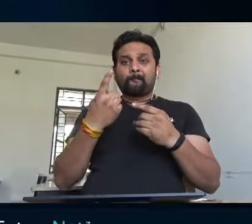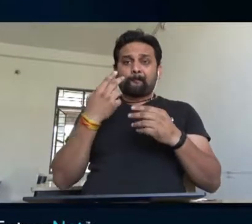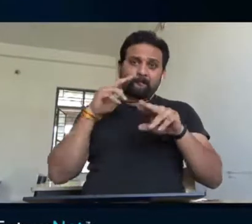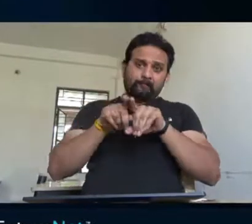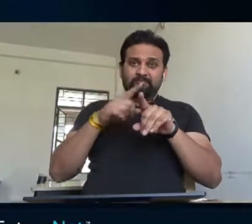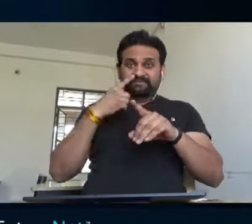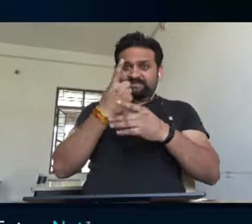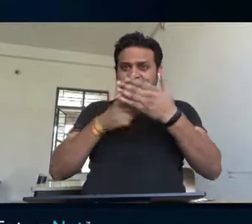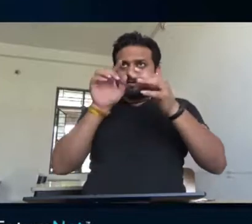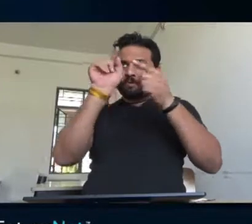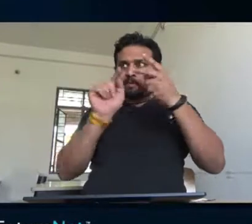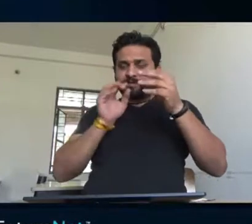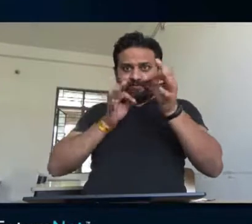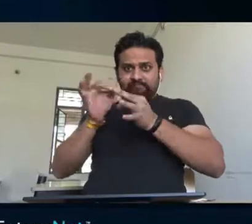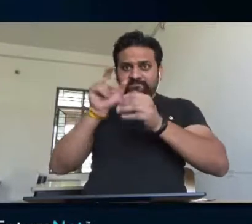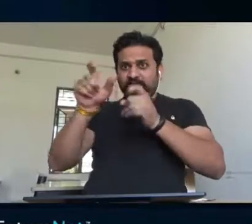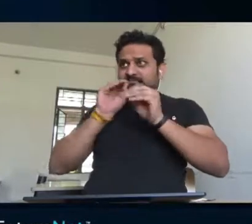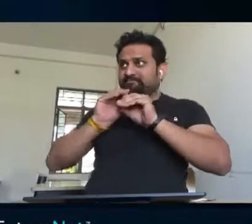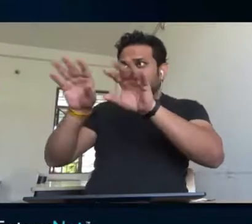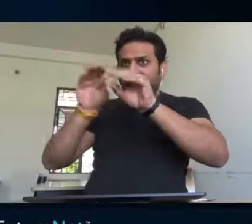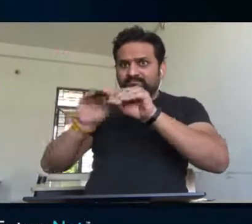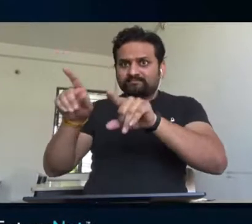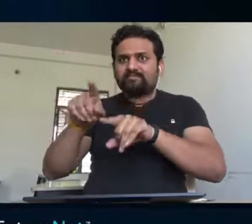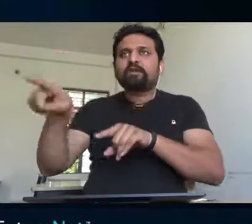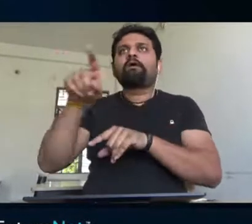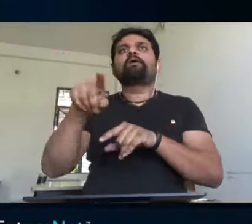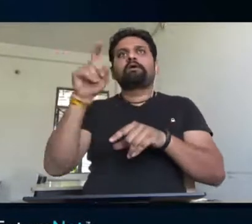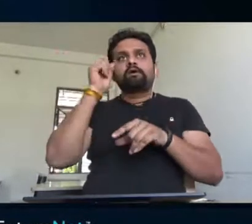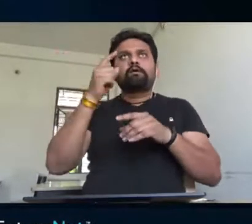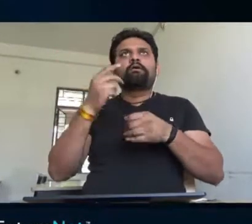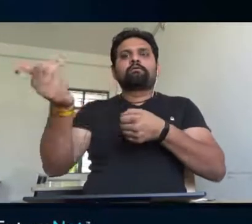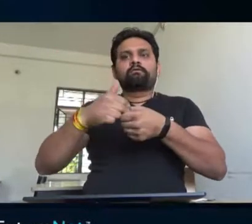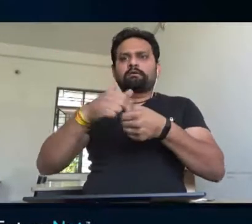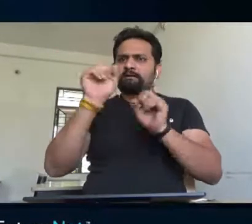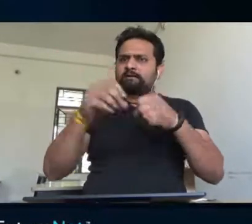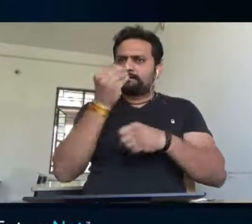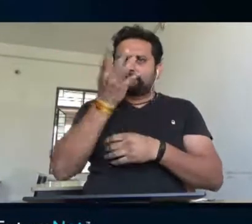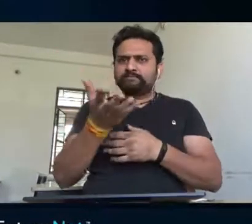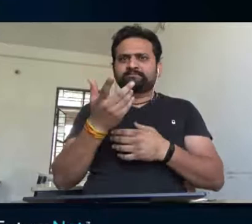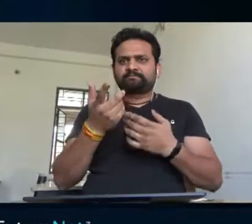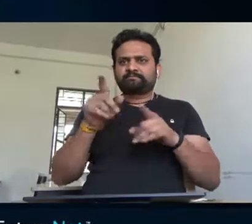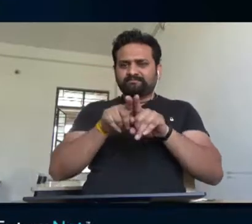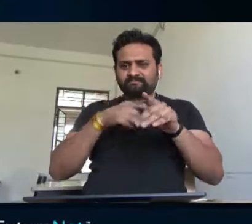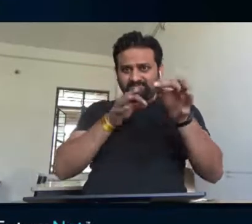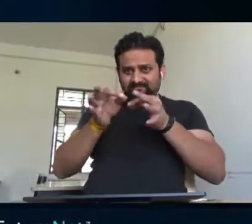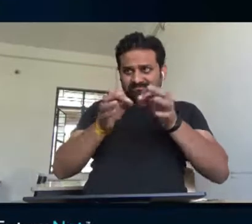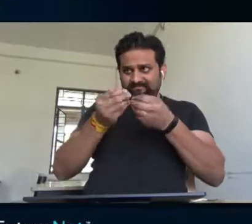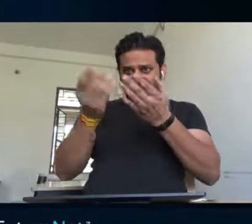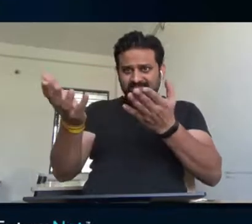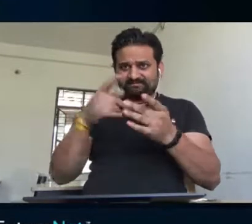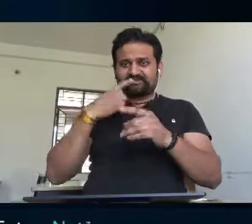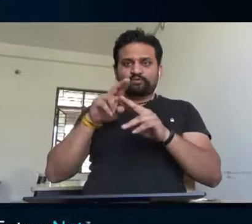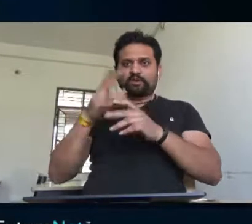direct message to the people, what can they do? They must start. There is no reason. You told it, yeah. When you